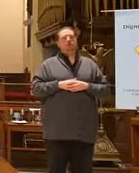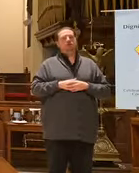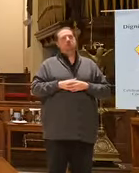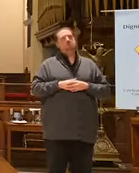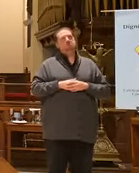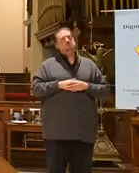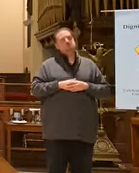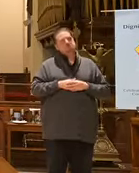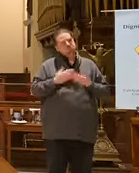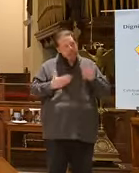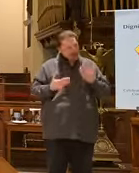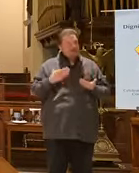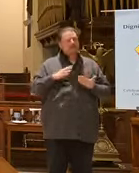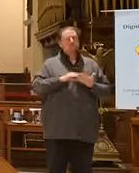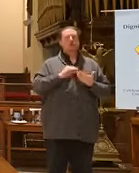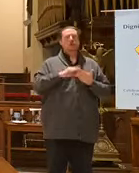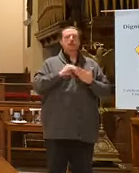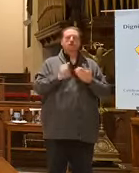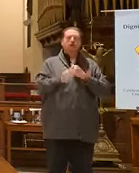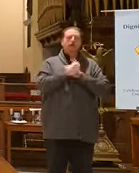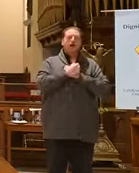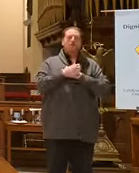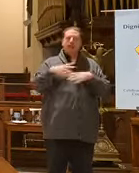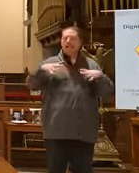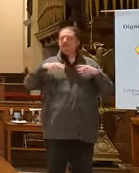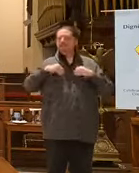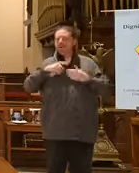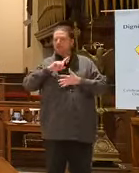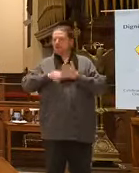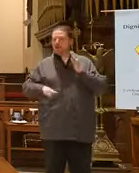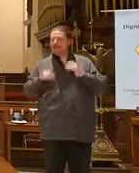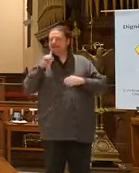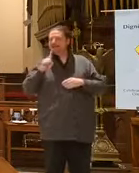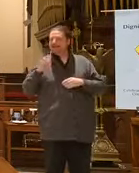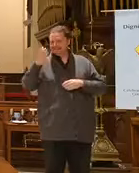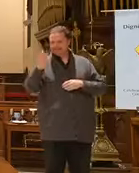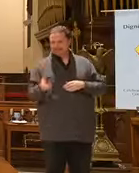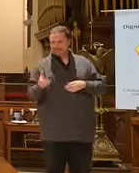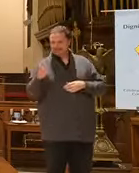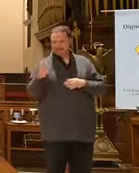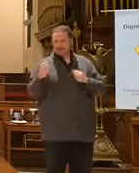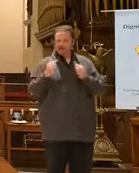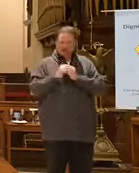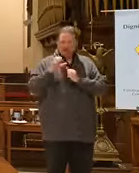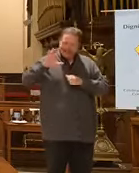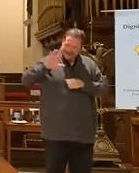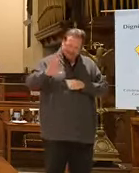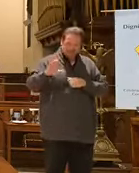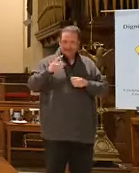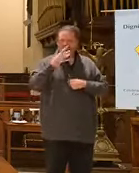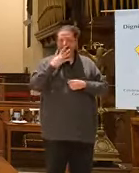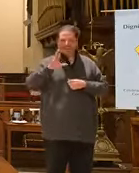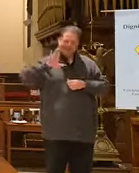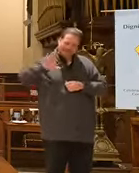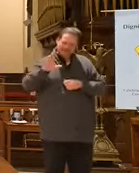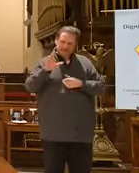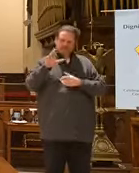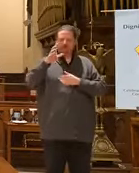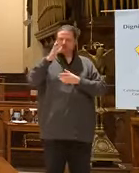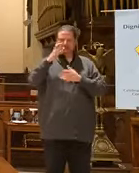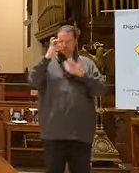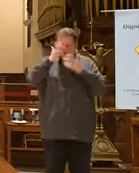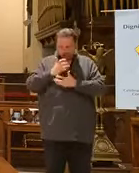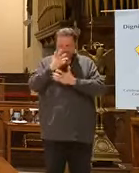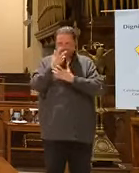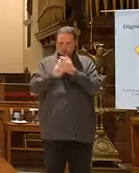Maybe learning to love and accept what is, with its light and its darkness,